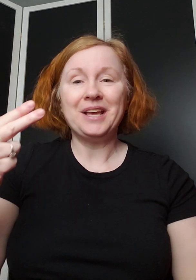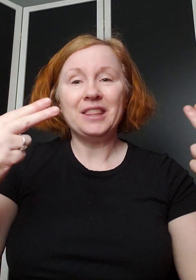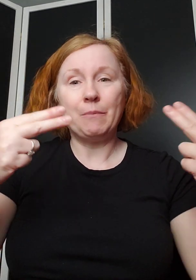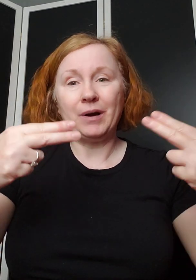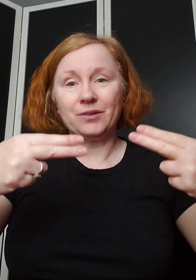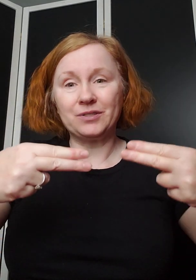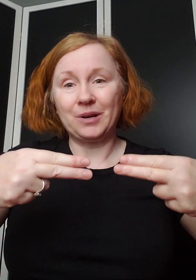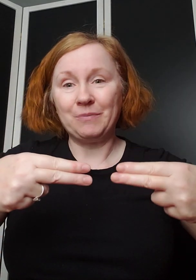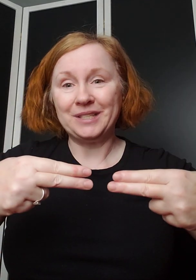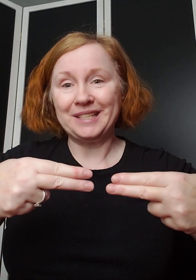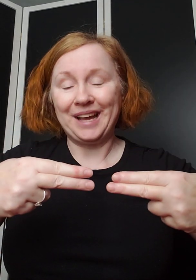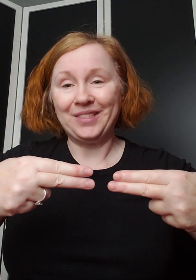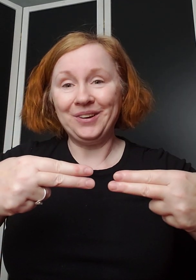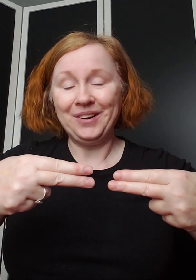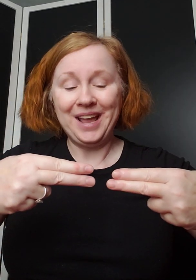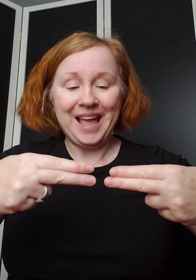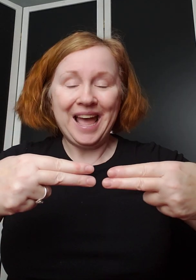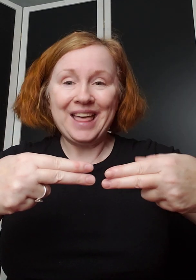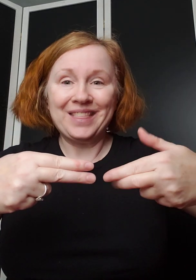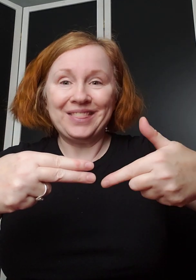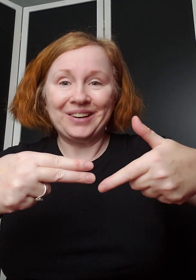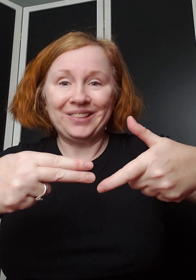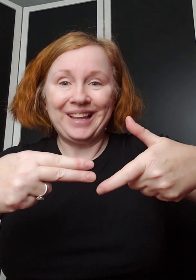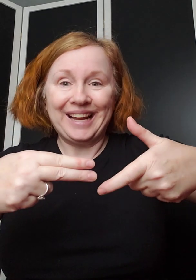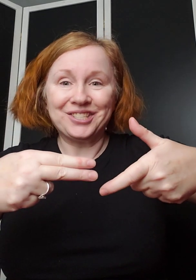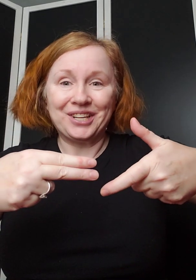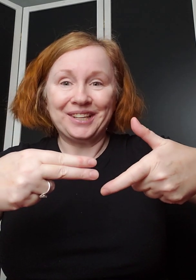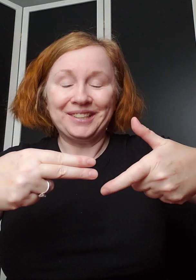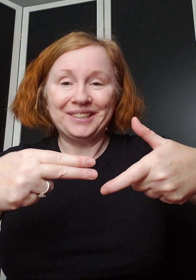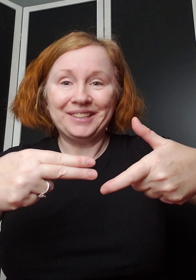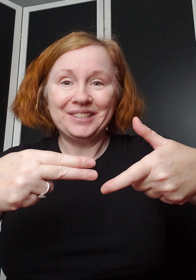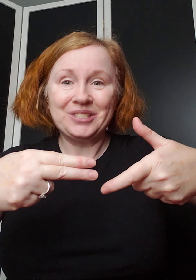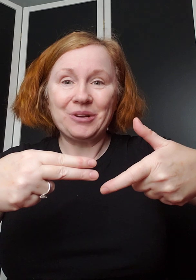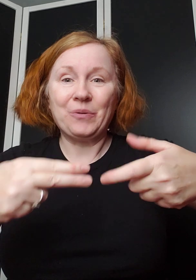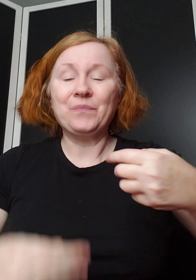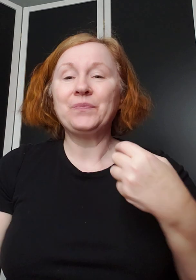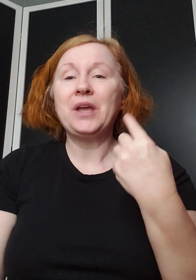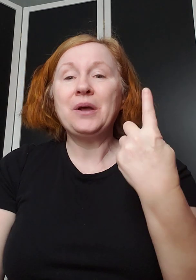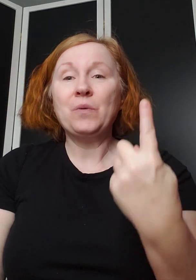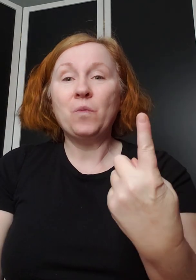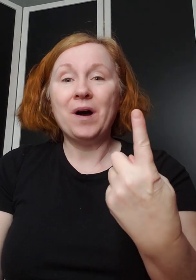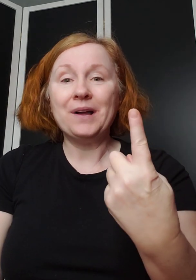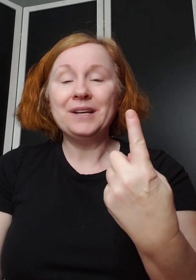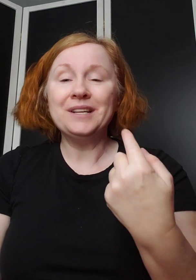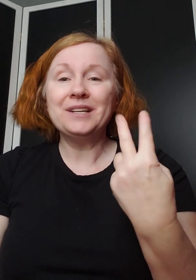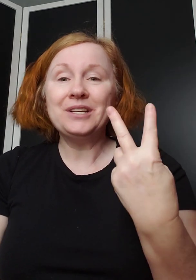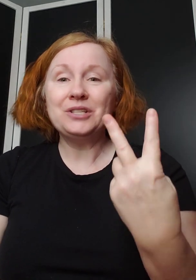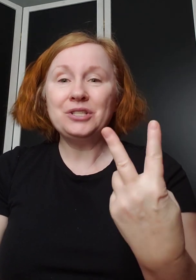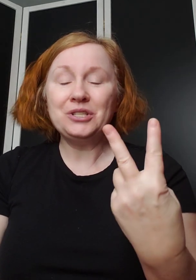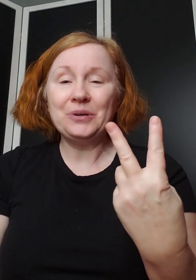the buckles are coming together and then they're latching. So 1,